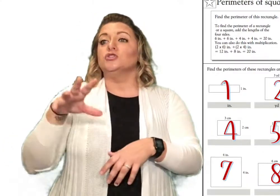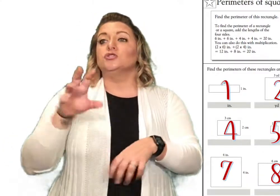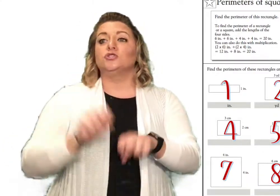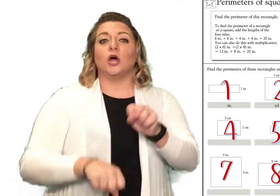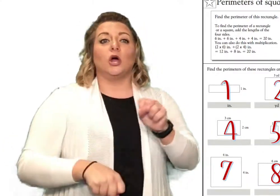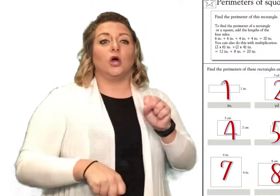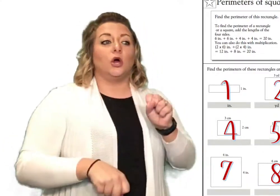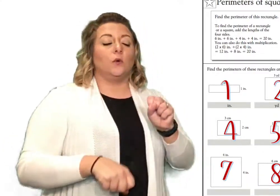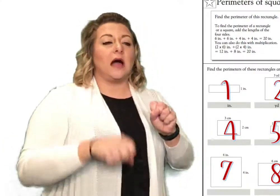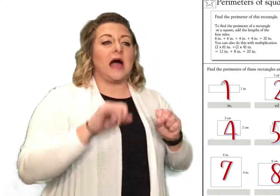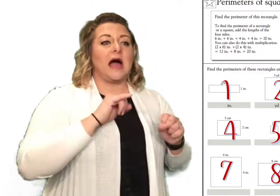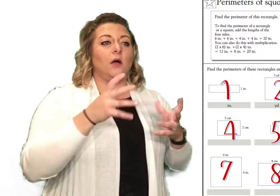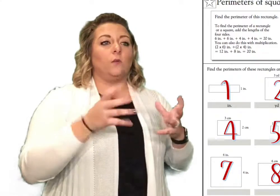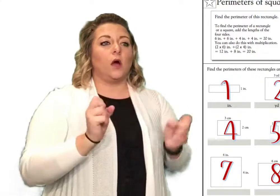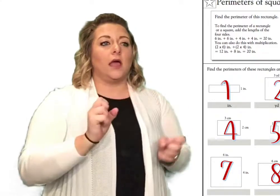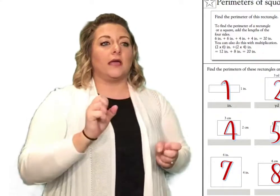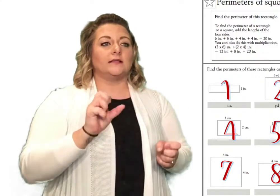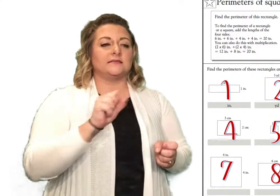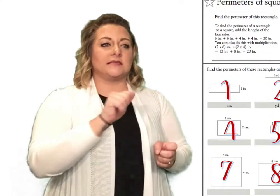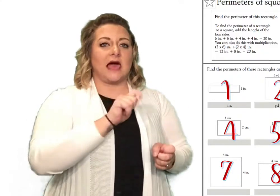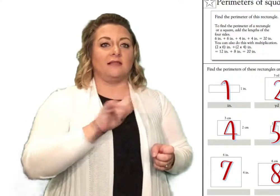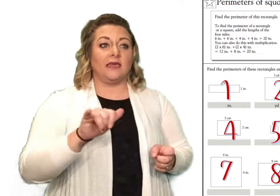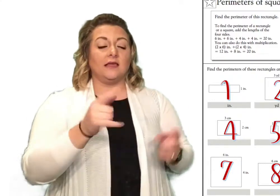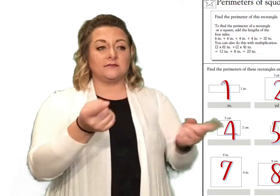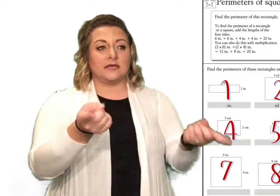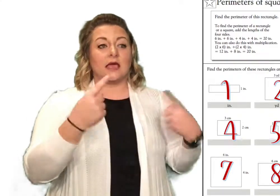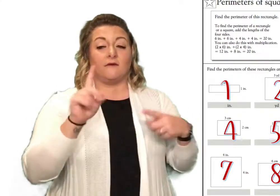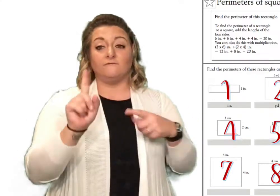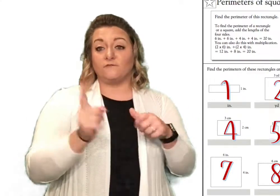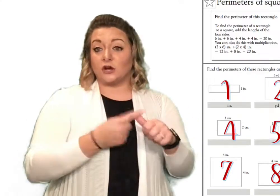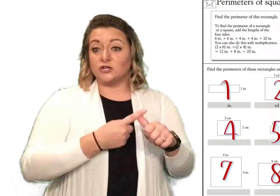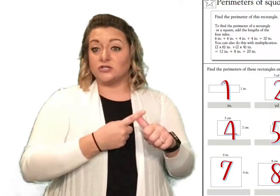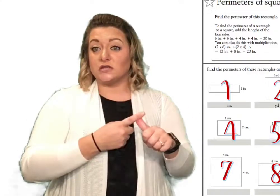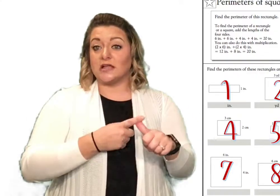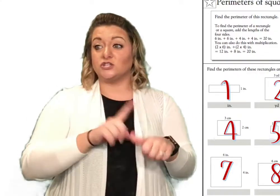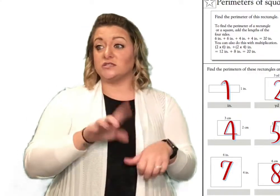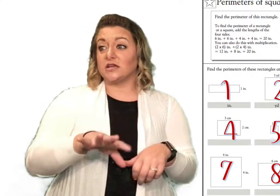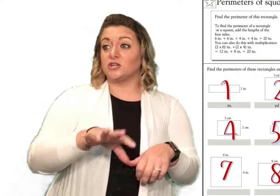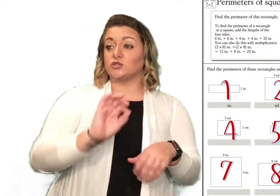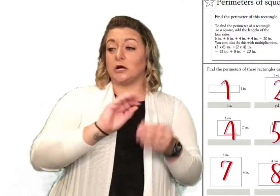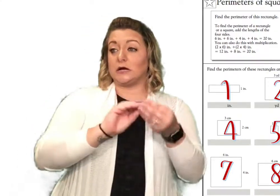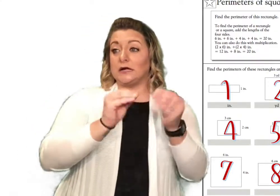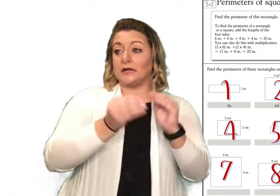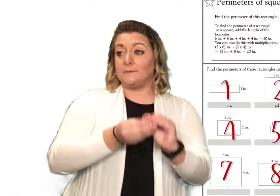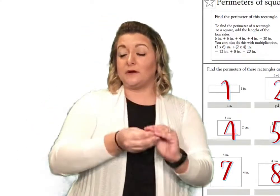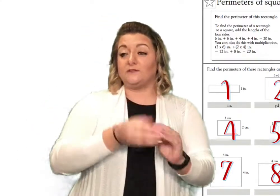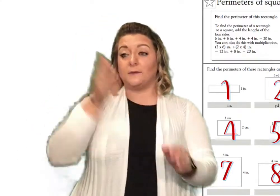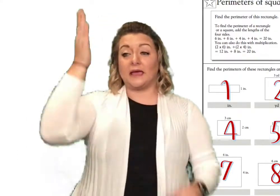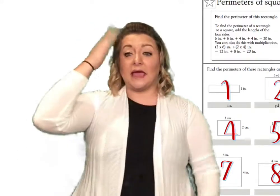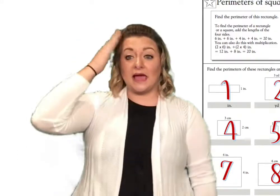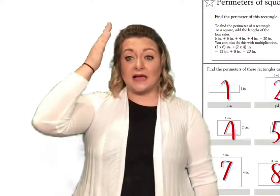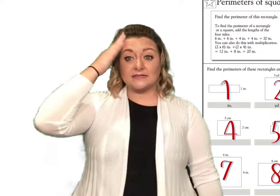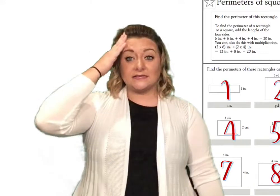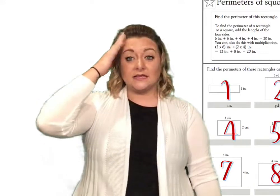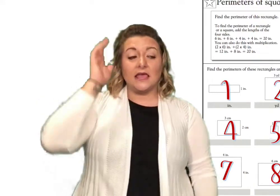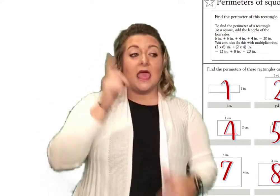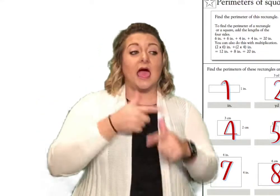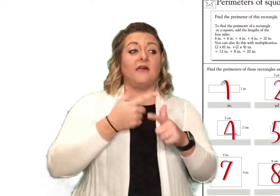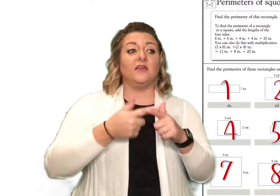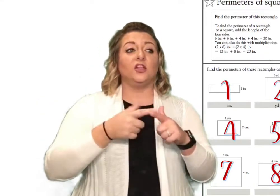So I want Sally to come first, and she's going to draw a number from a hat, and then you're